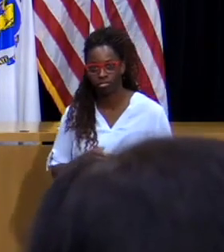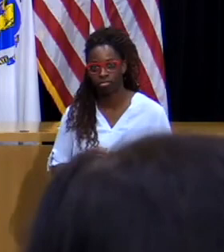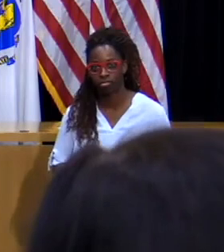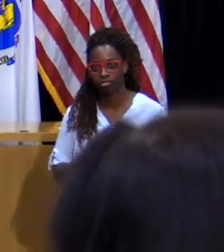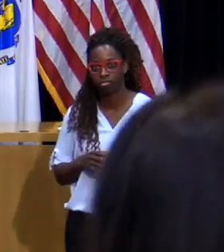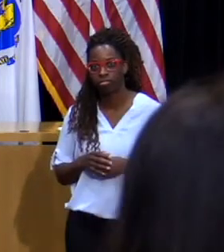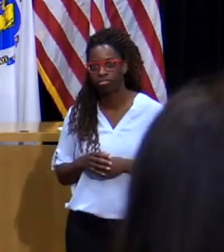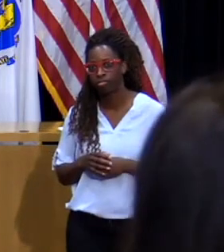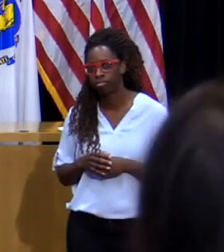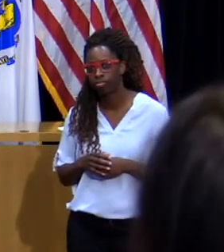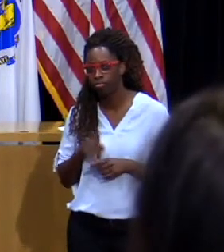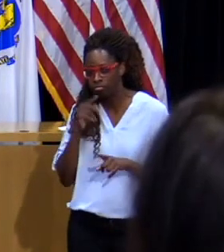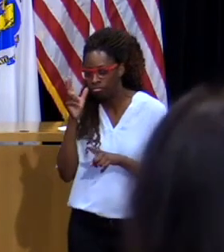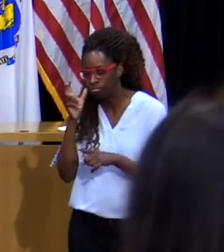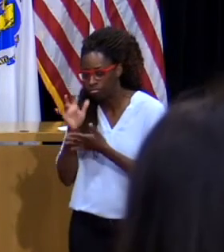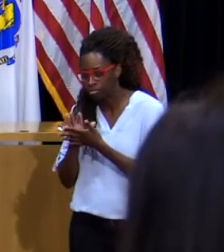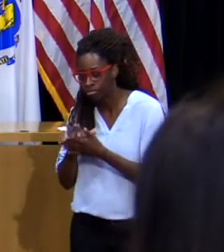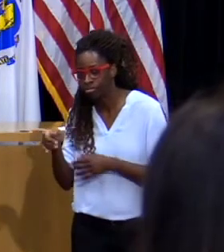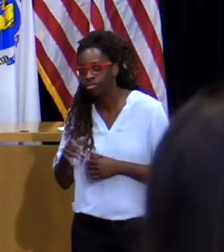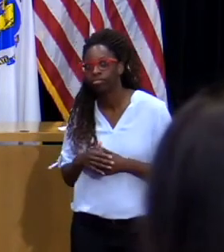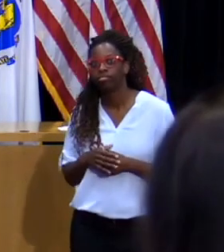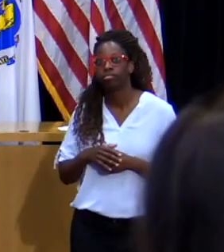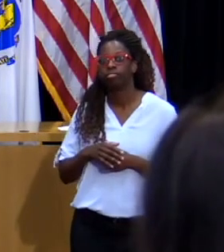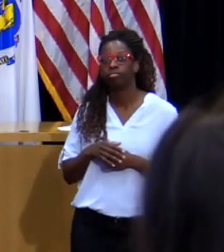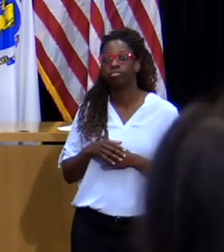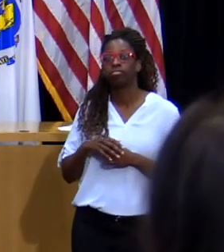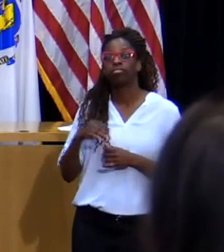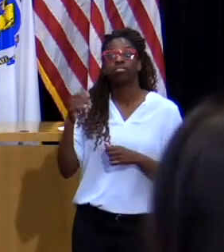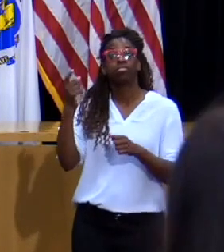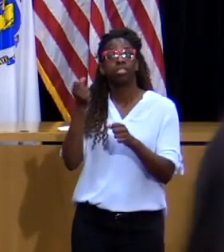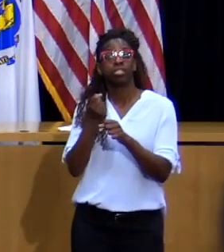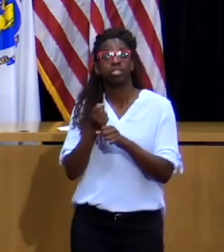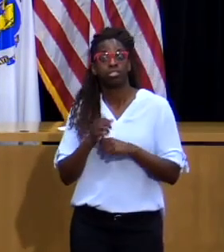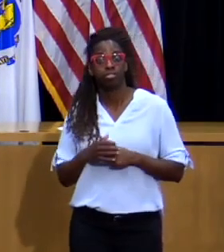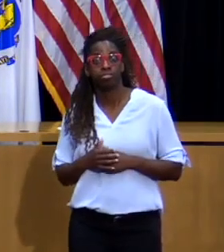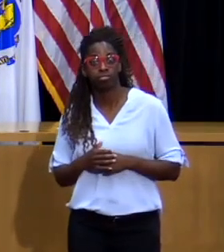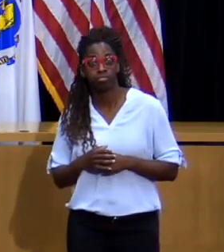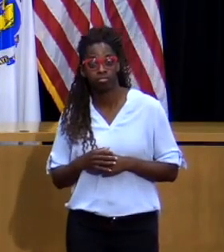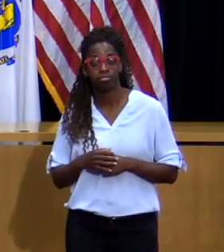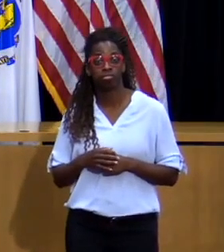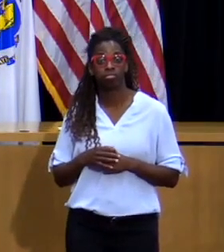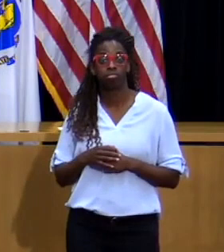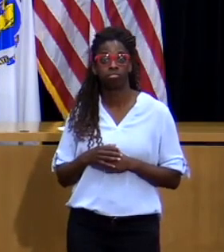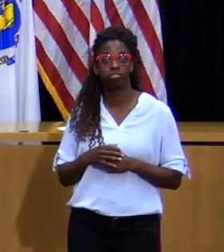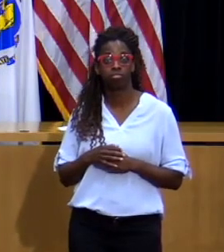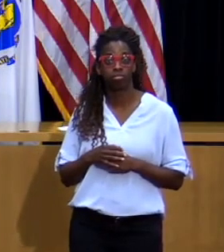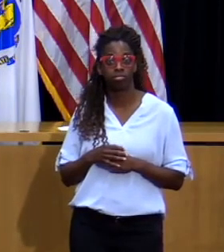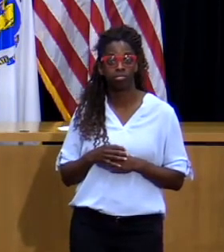know, if next year at this time, are we all still going to be wearing masks in your best estimate?